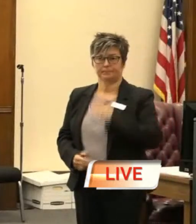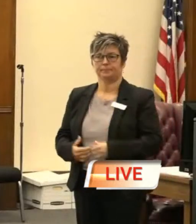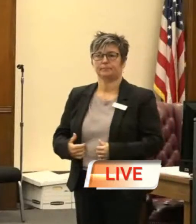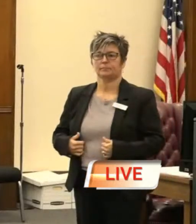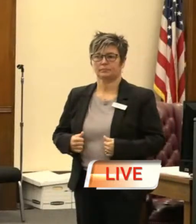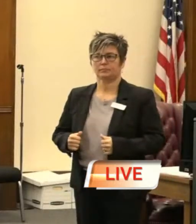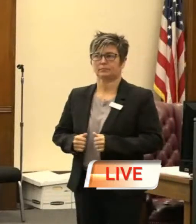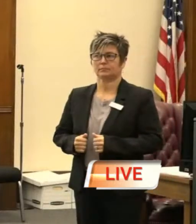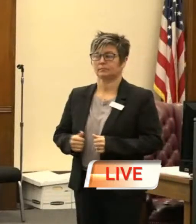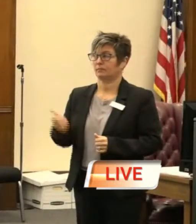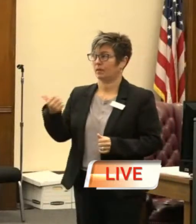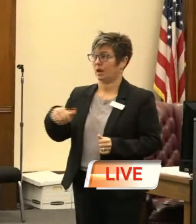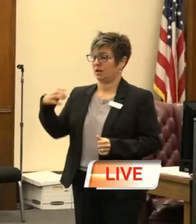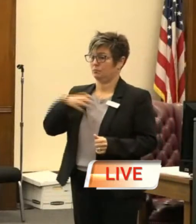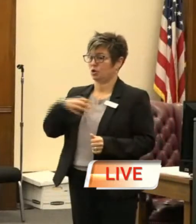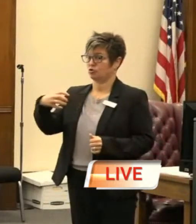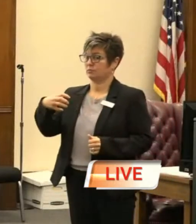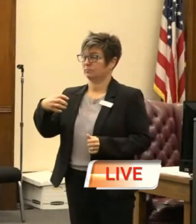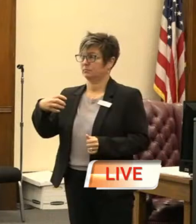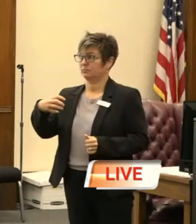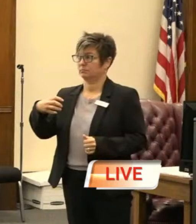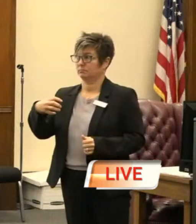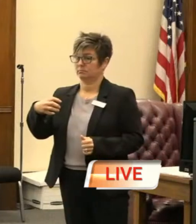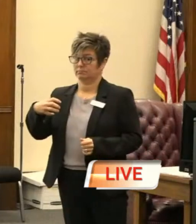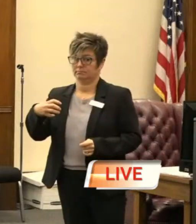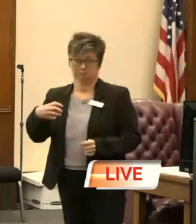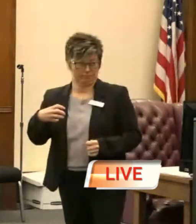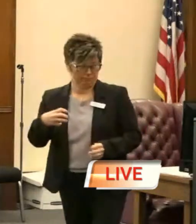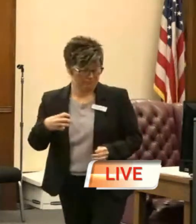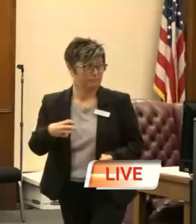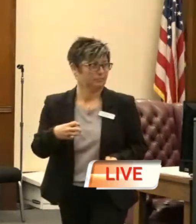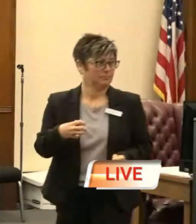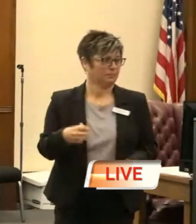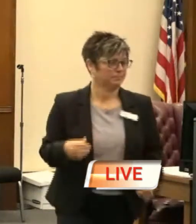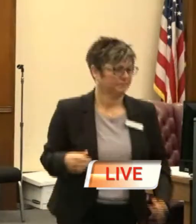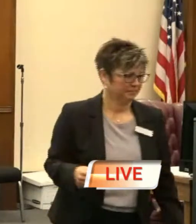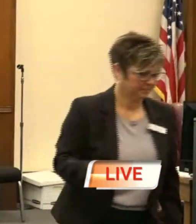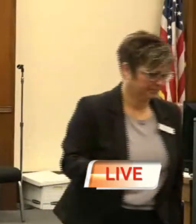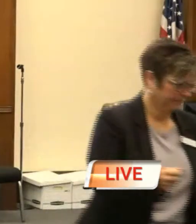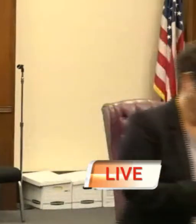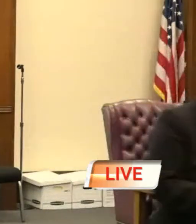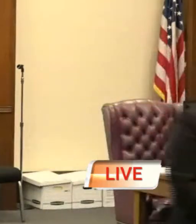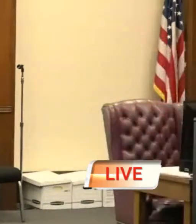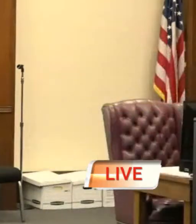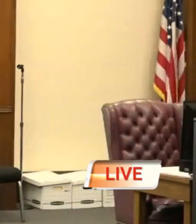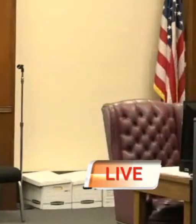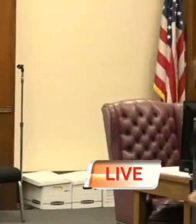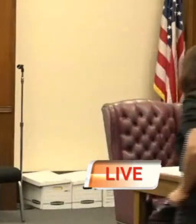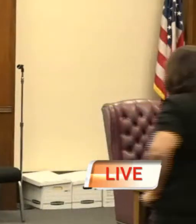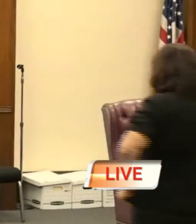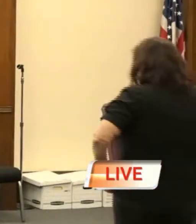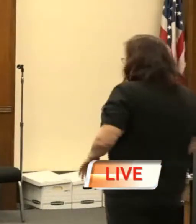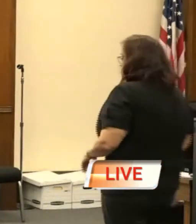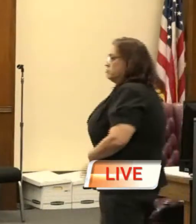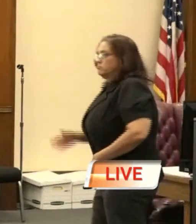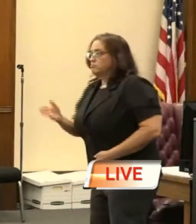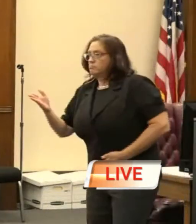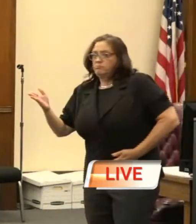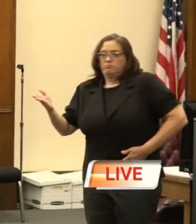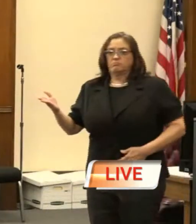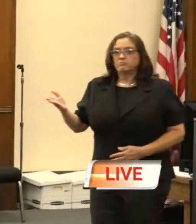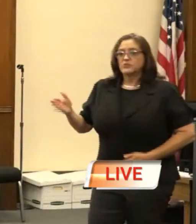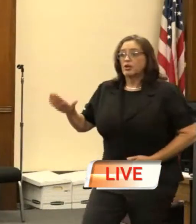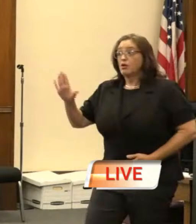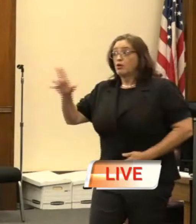Any objections to any of those? Your Honor, the prison records is the